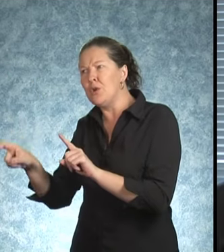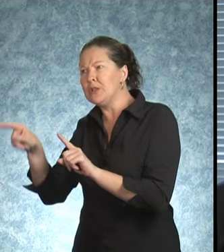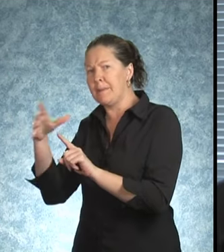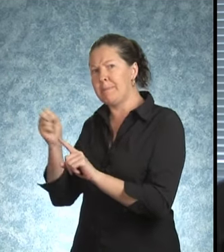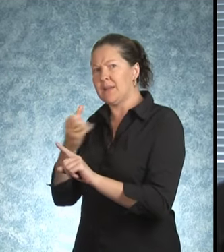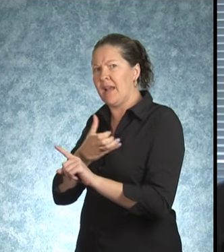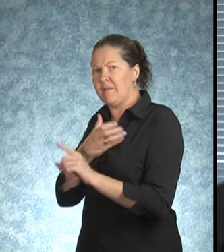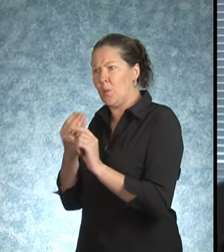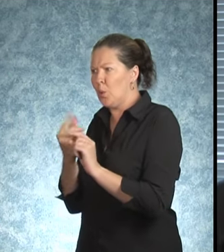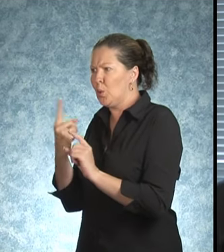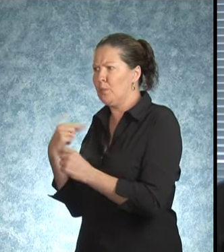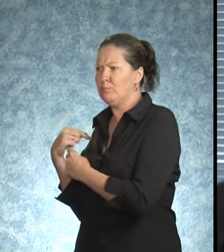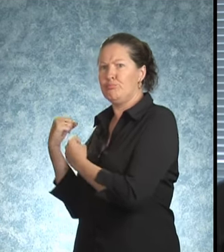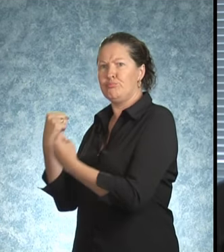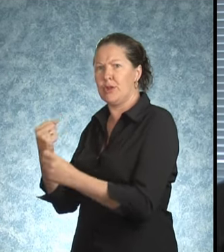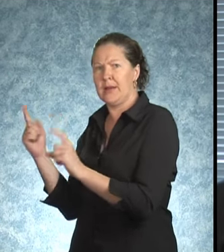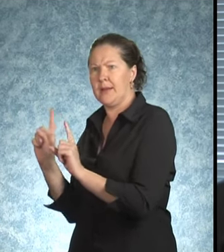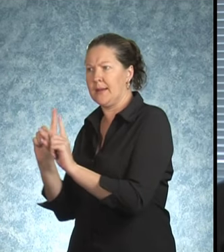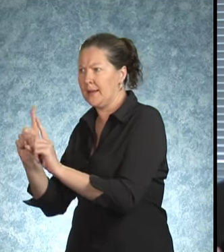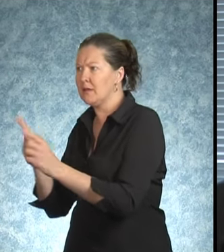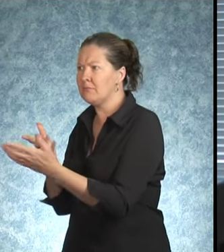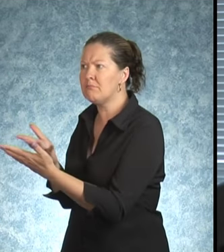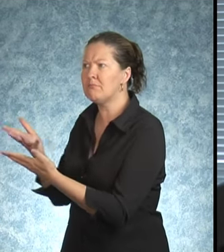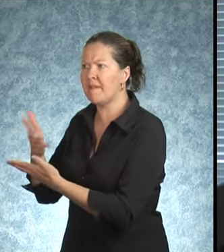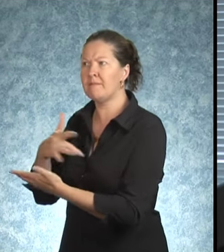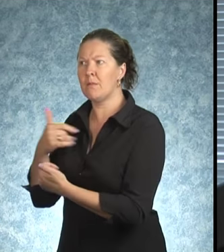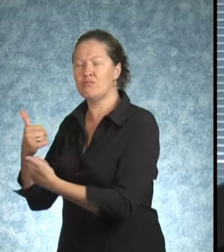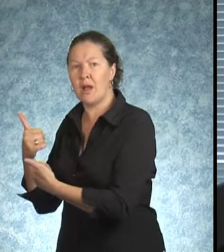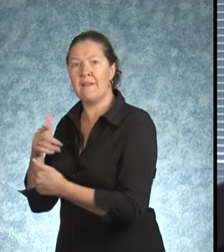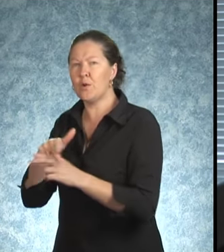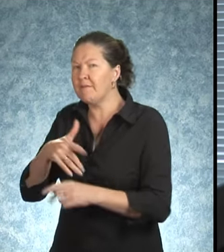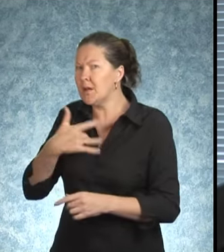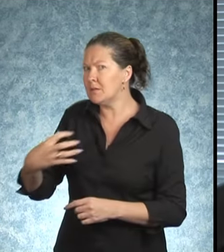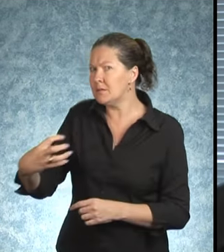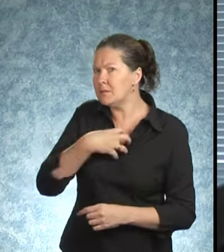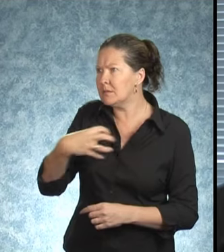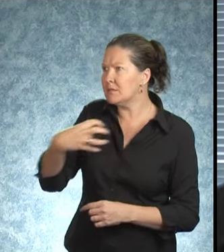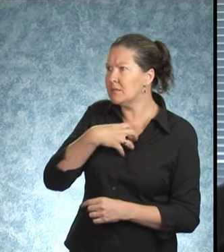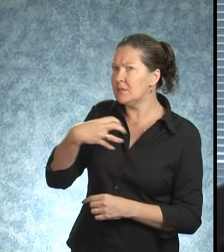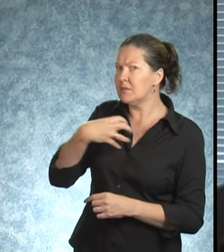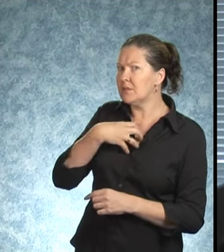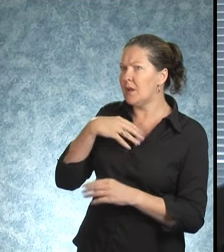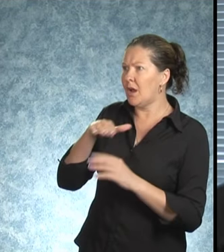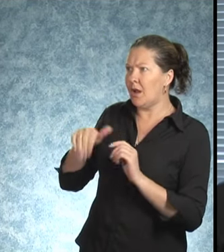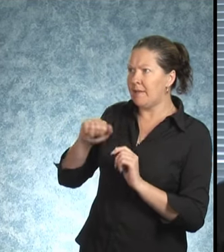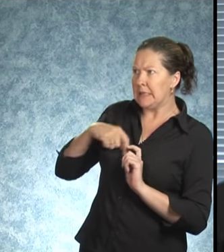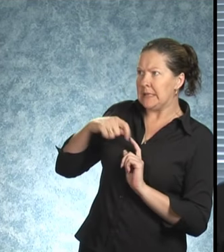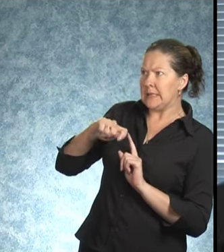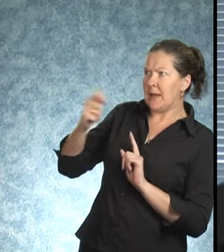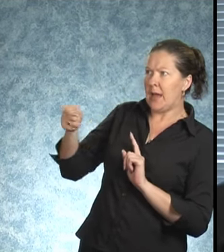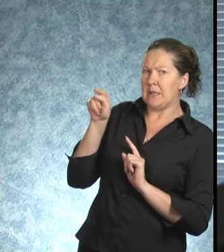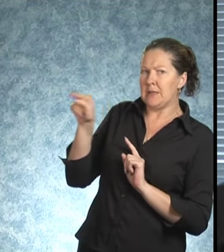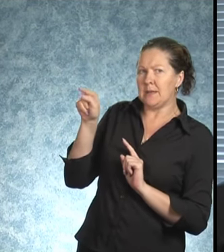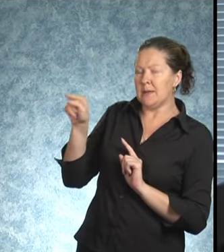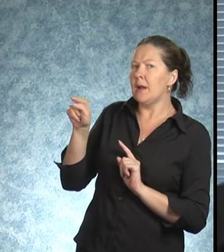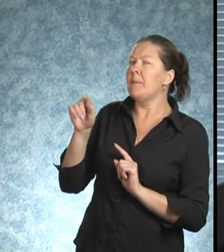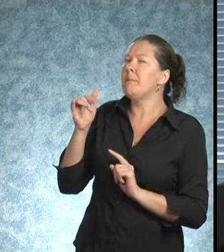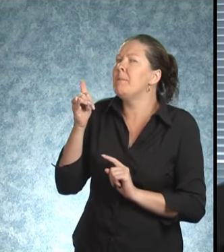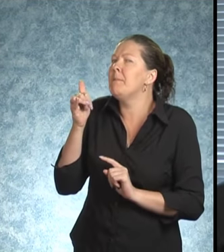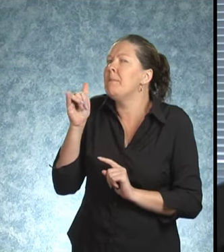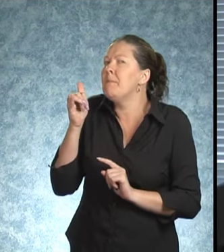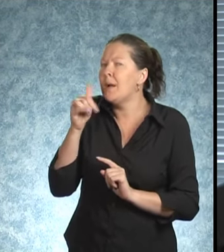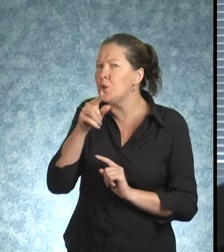with. If you feel scared or very frightened of your neighbour, then you might choose to have